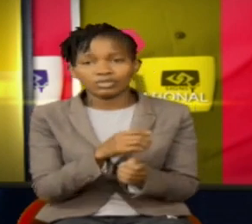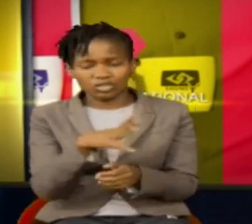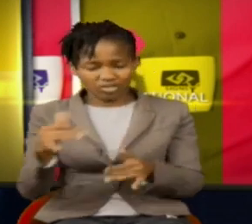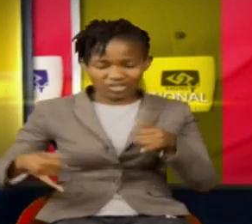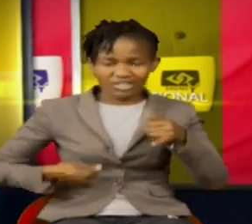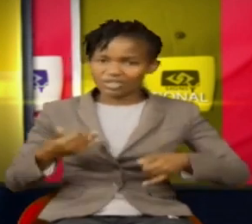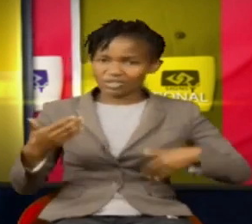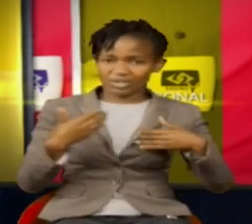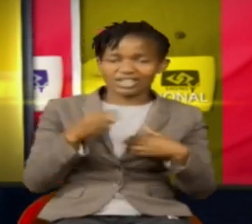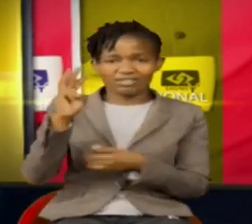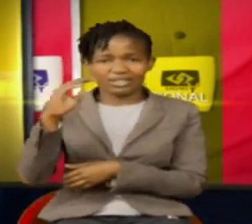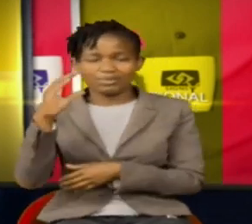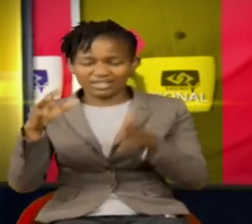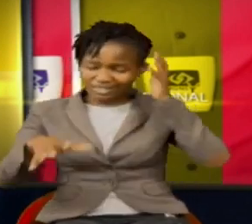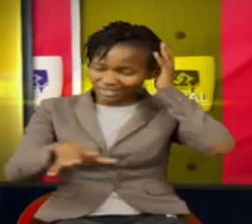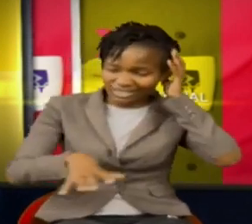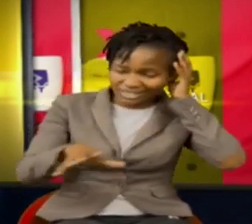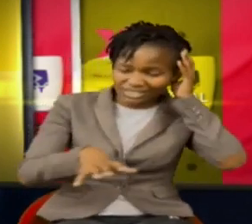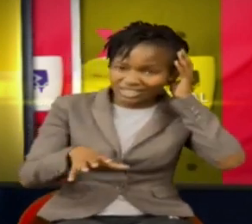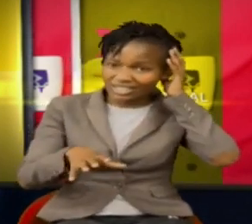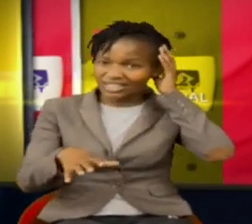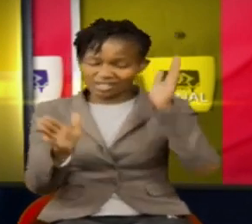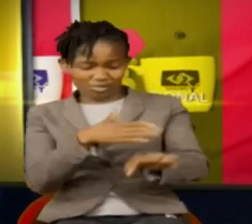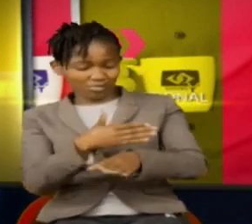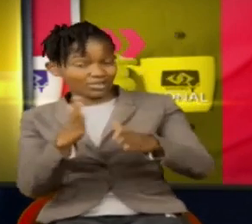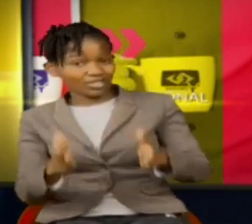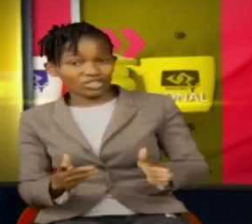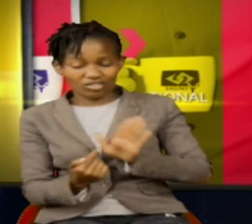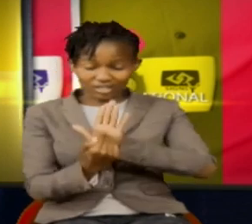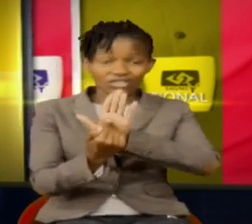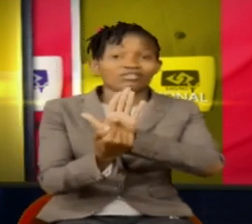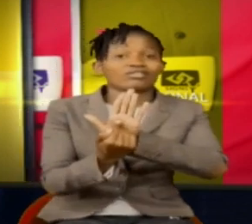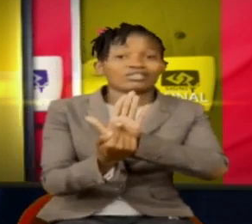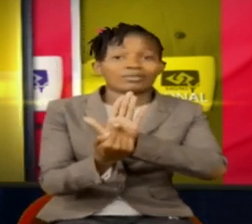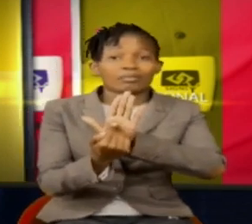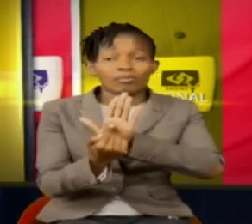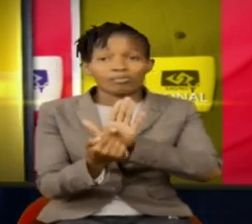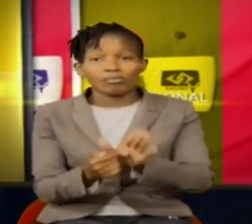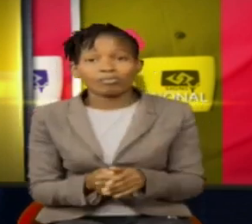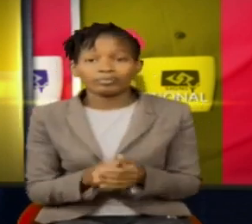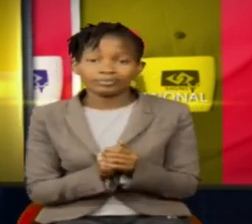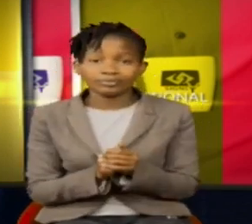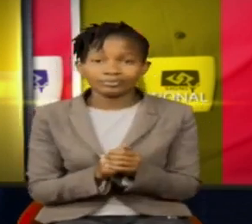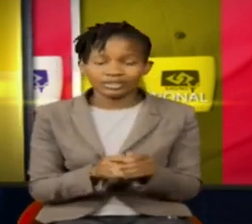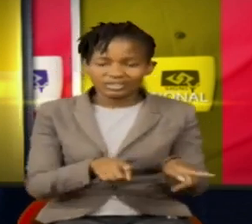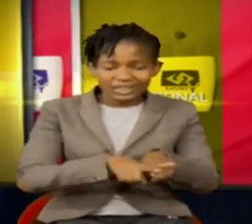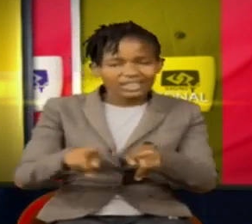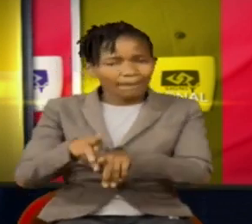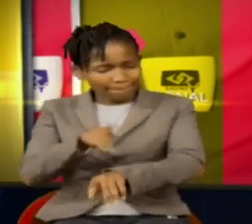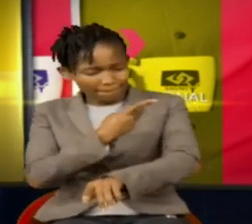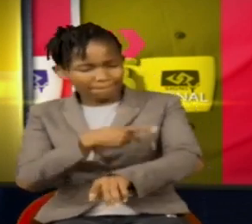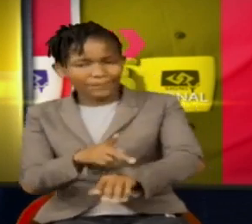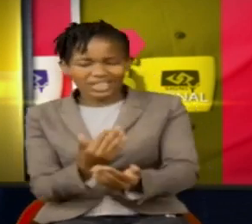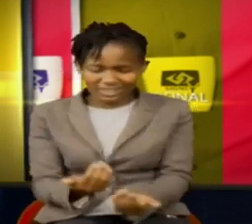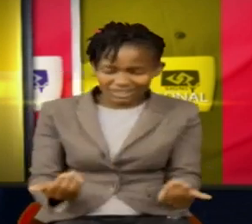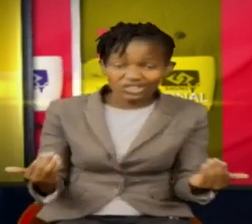Kutoko MC, my DJ, for upcoming artists as well. You can come and showcase. Yes. to come and perform. We'll be having poetry skits, we'll be